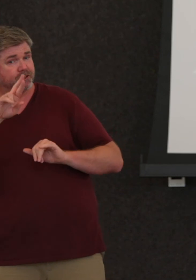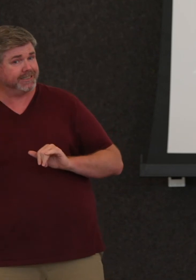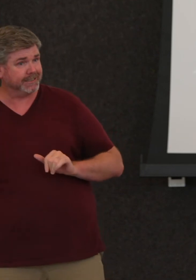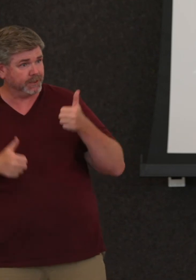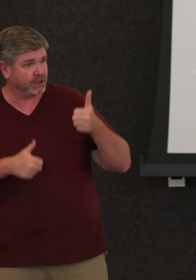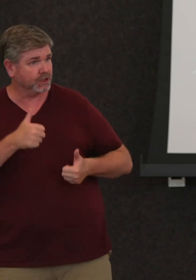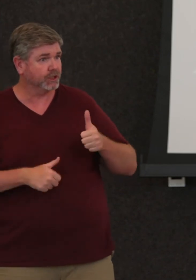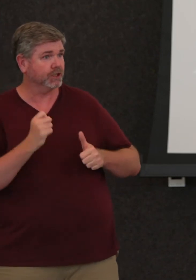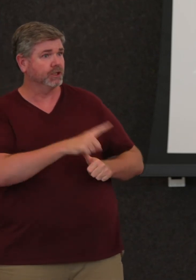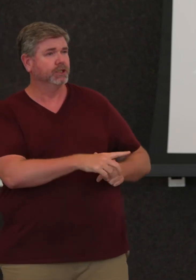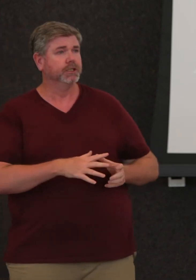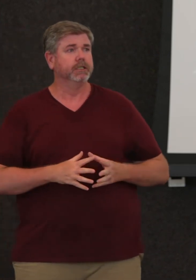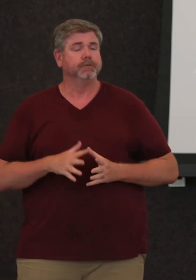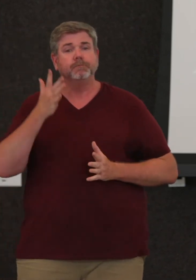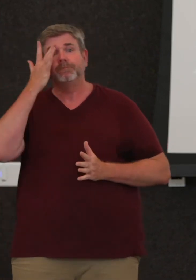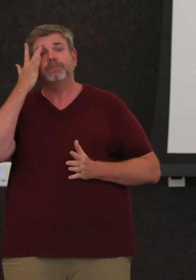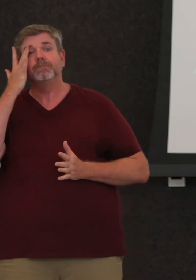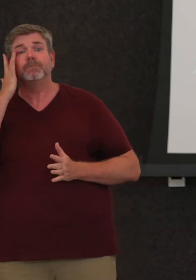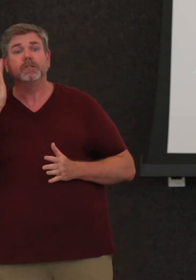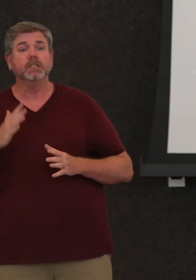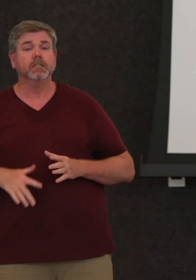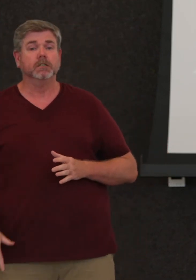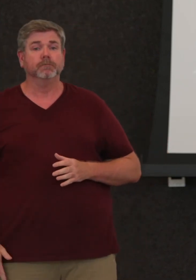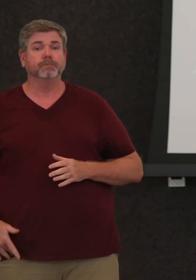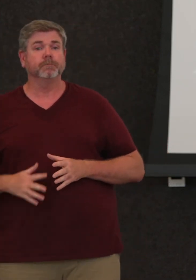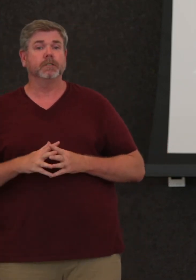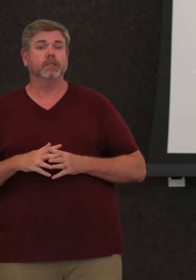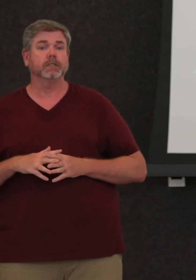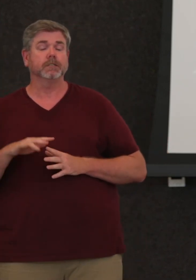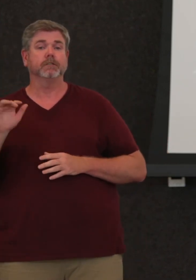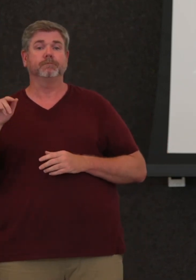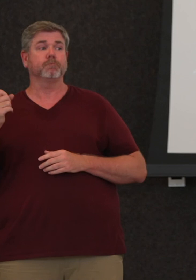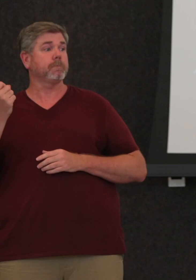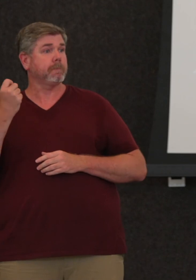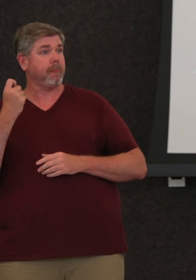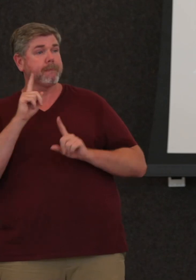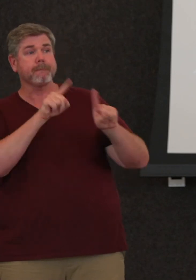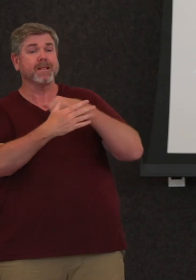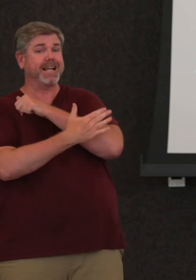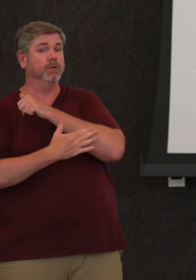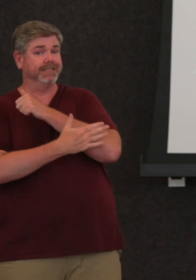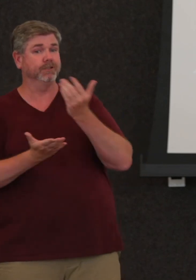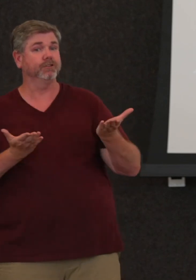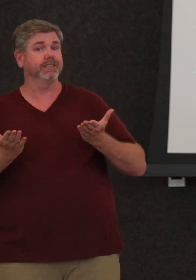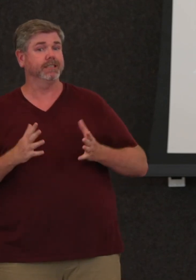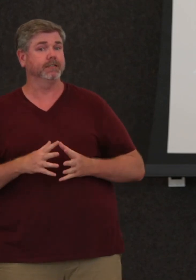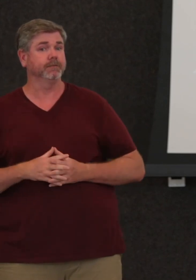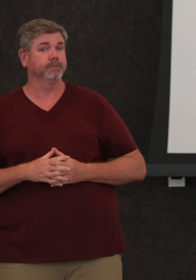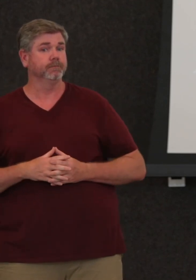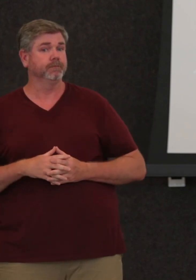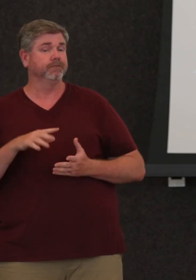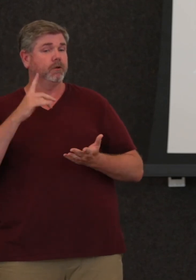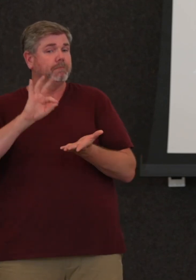Well, as you know, the county is pretty much offering services to Medi-Cal population, but